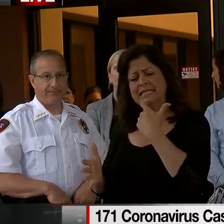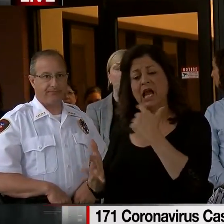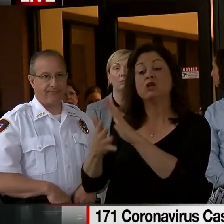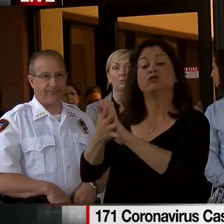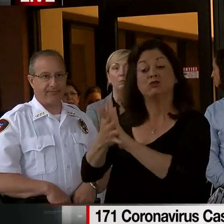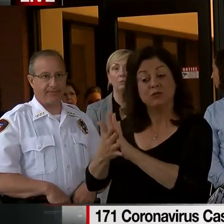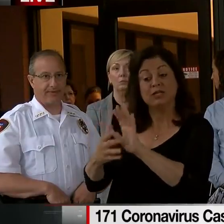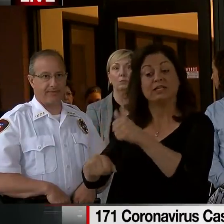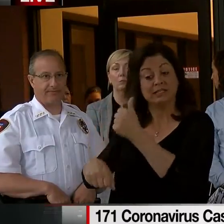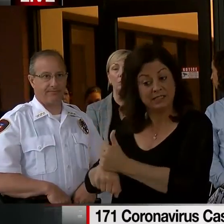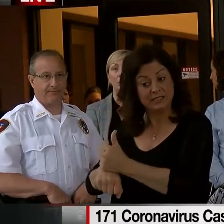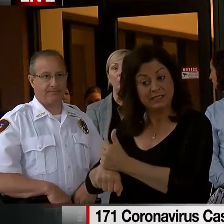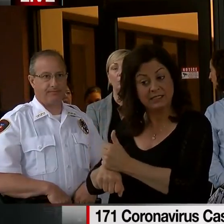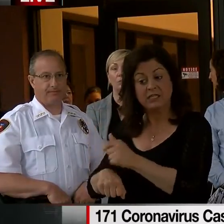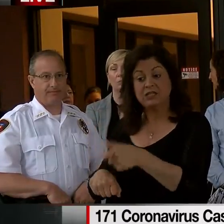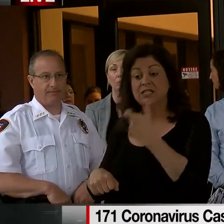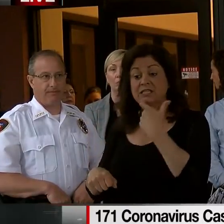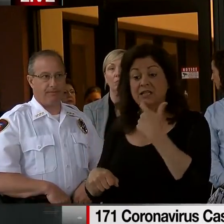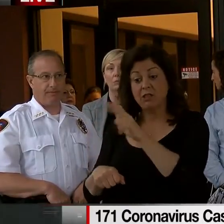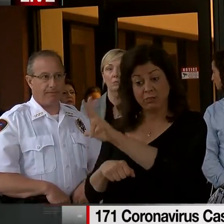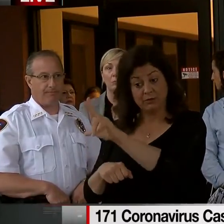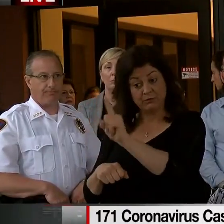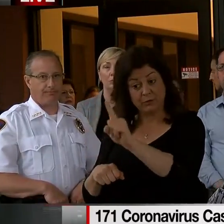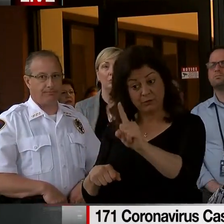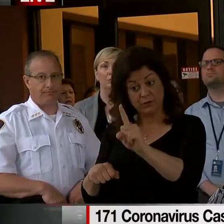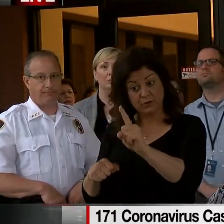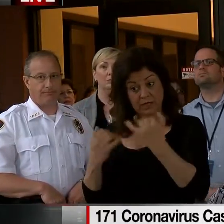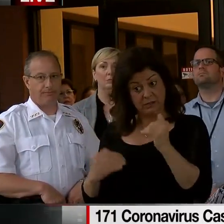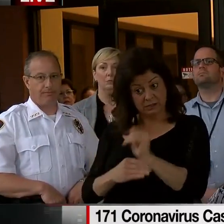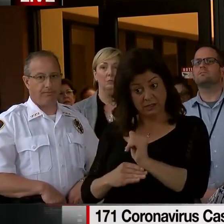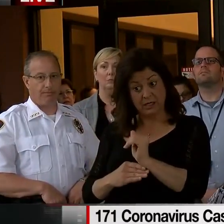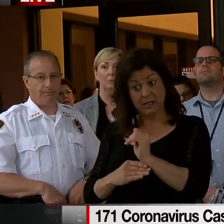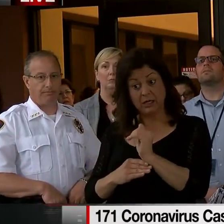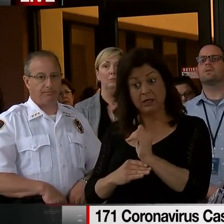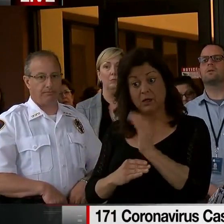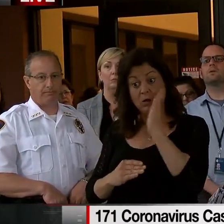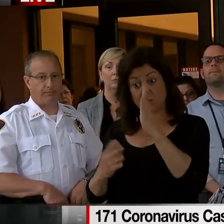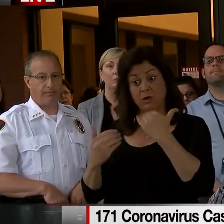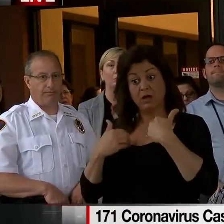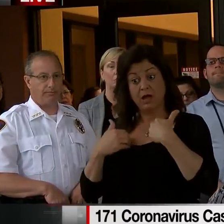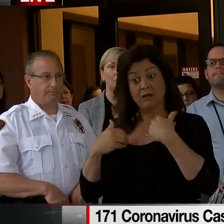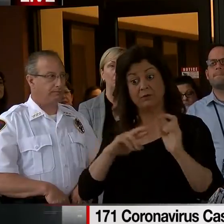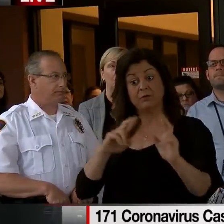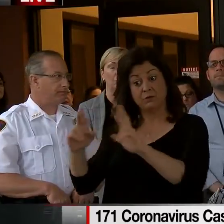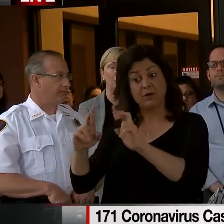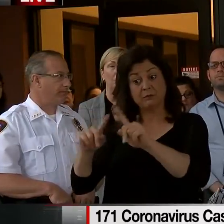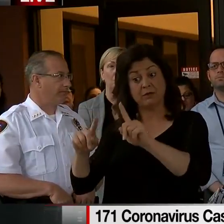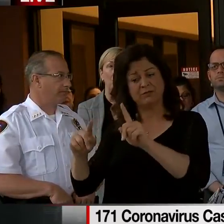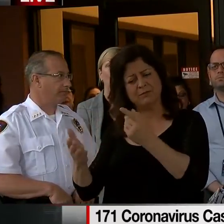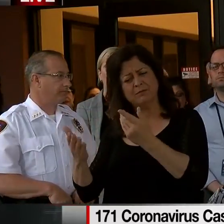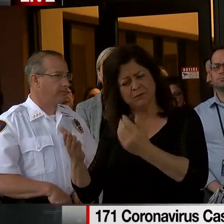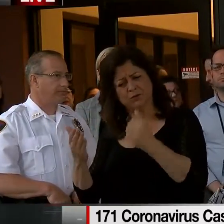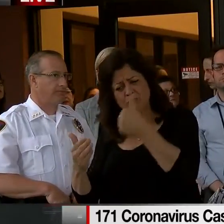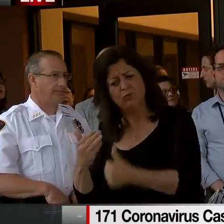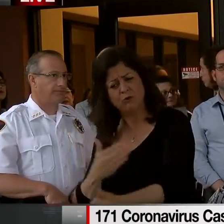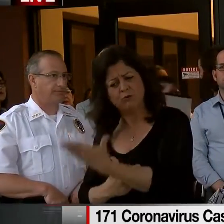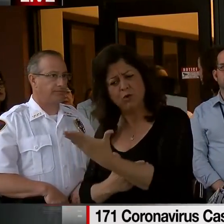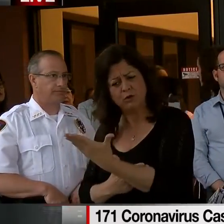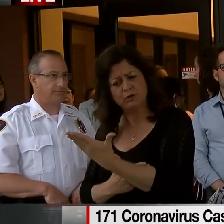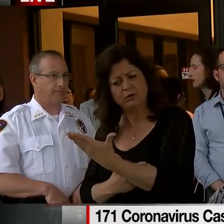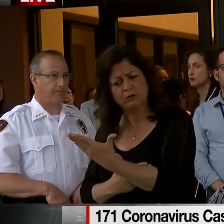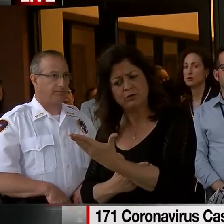mentioned 311. It will go live as early as tonight, but as late as tomorrow morning. 311